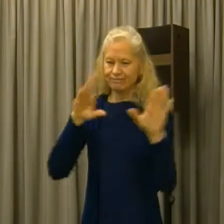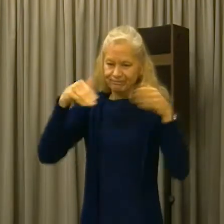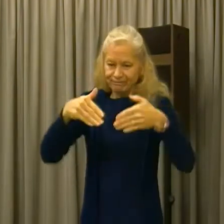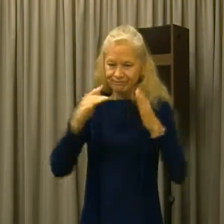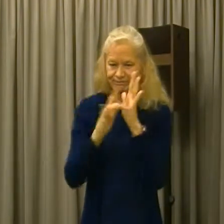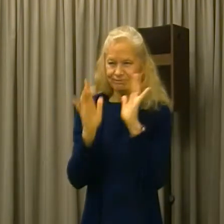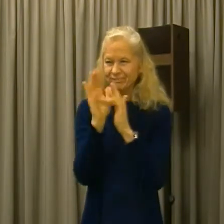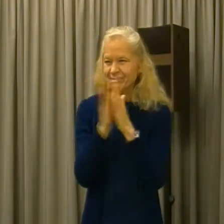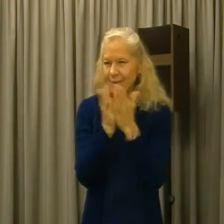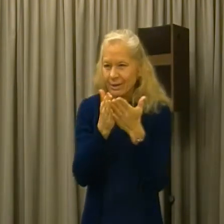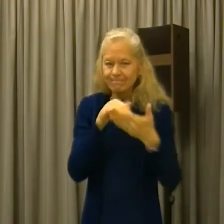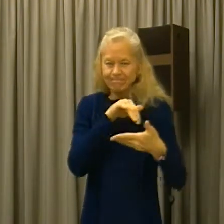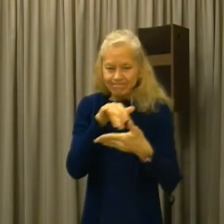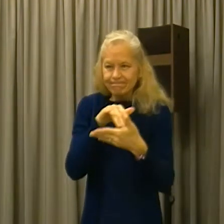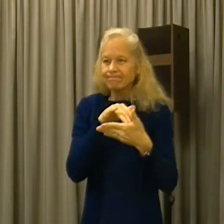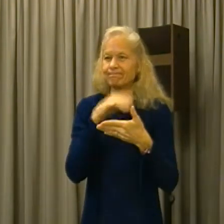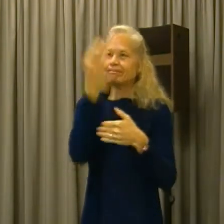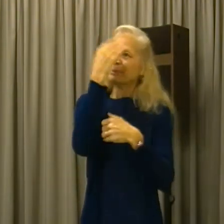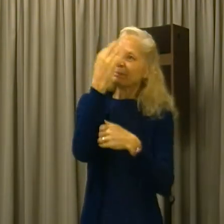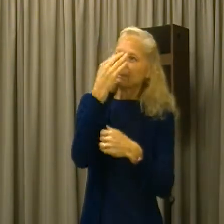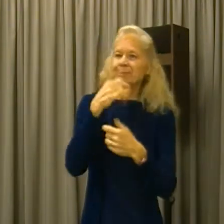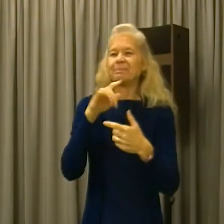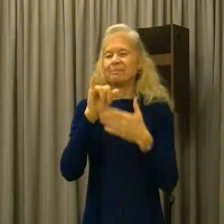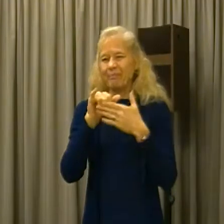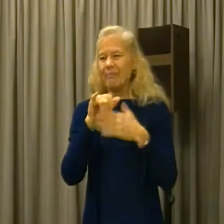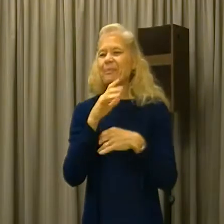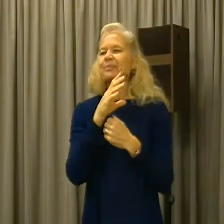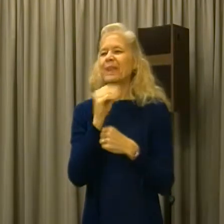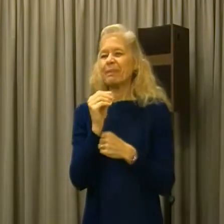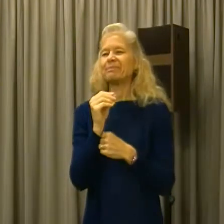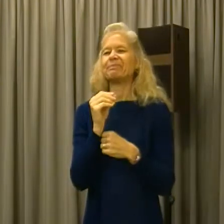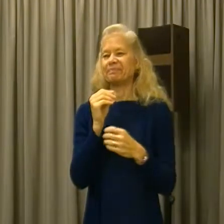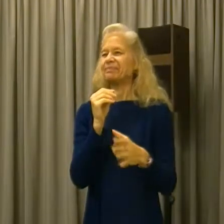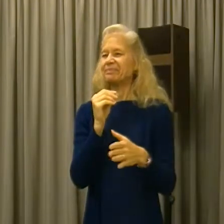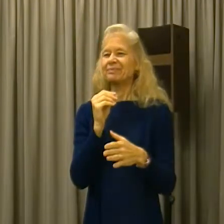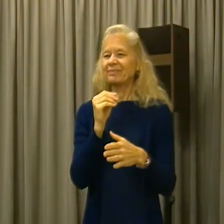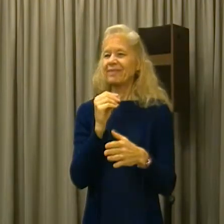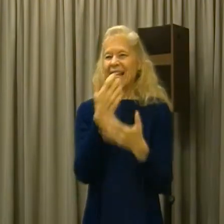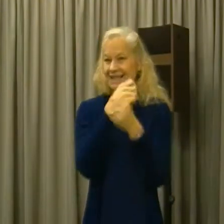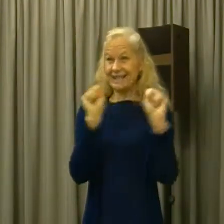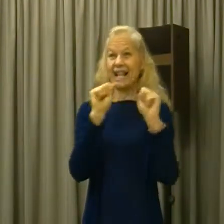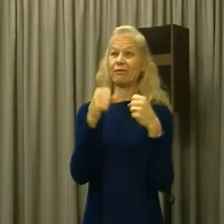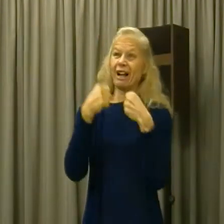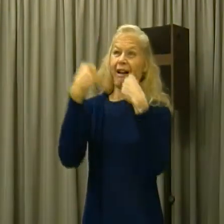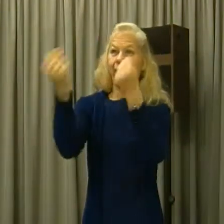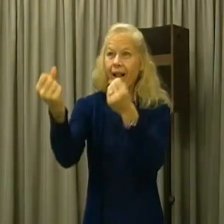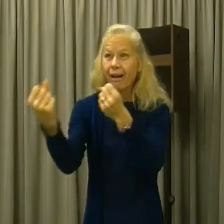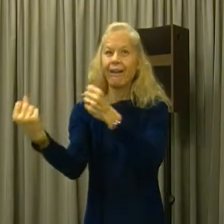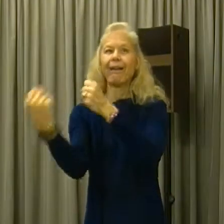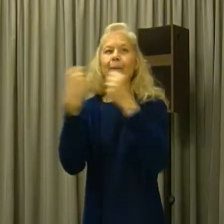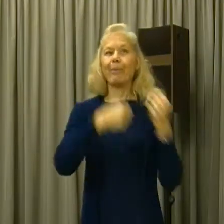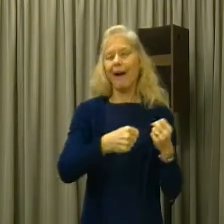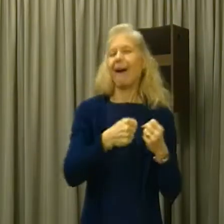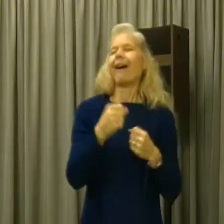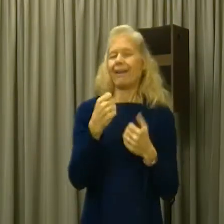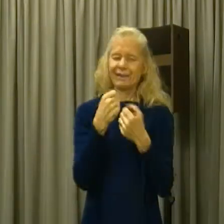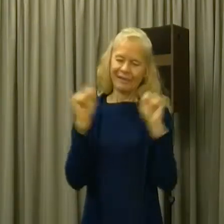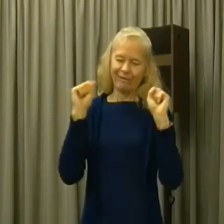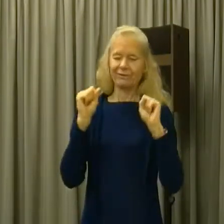there, Marcia Harder, and other folks around the church there, and it's a blessing, so